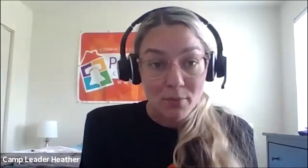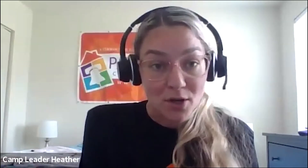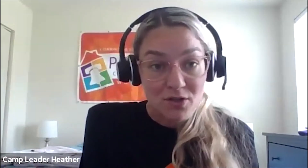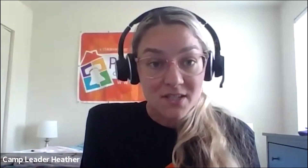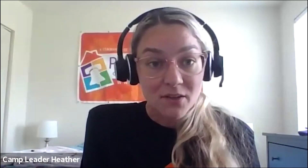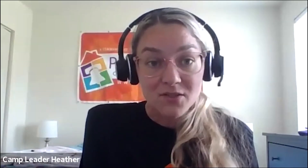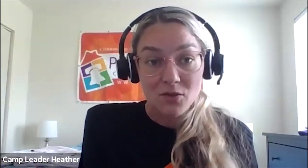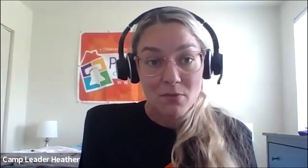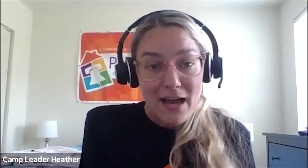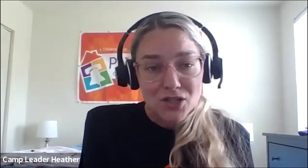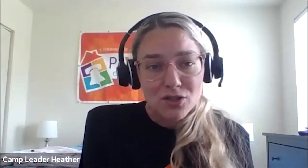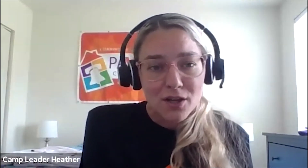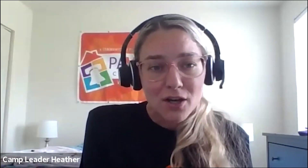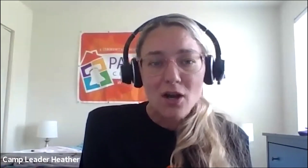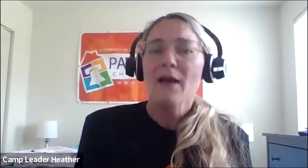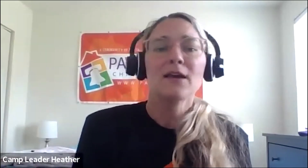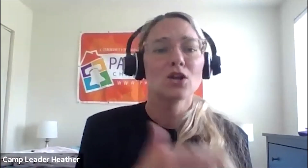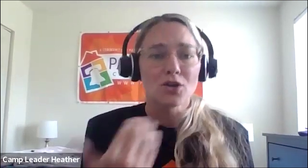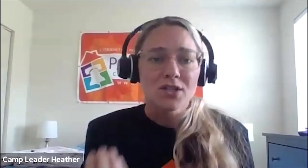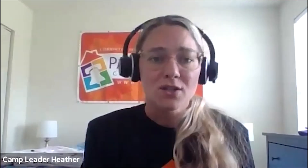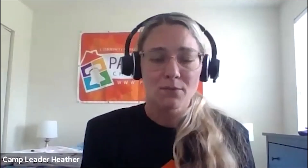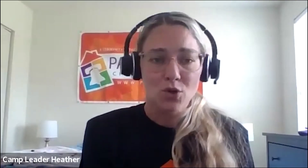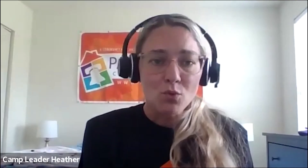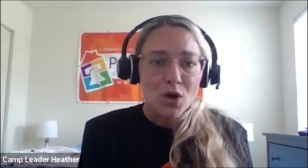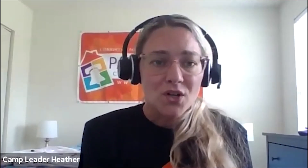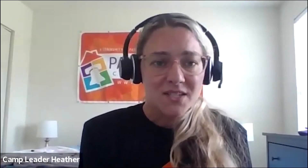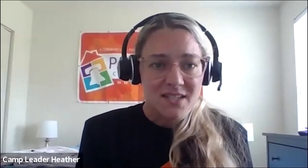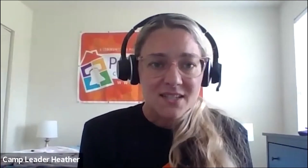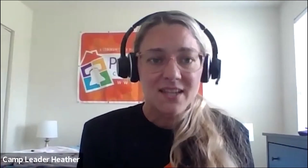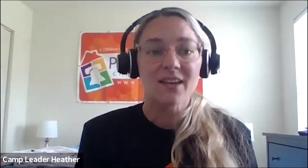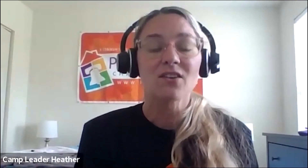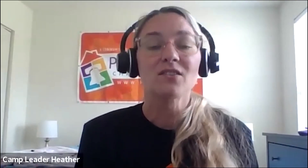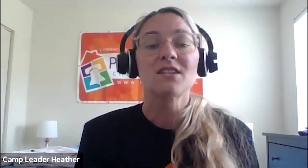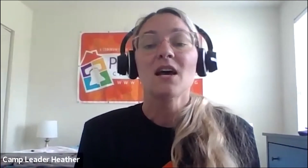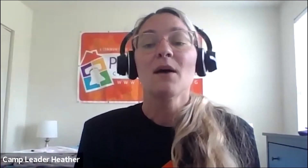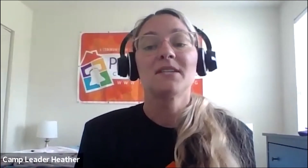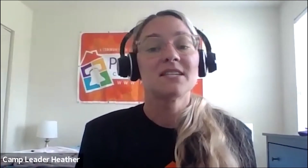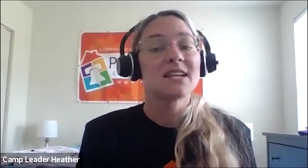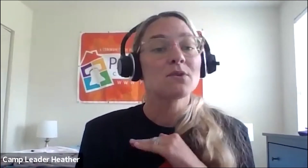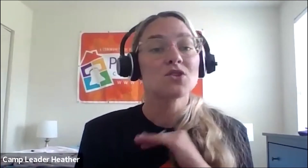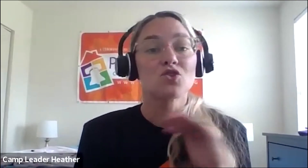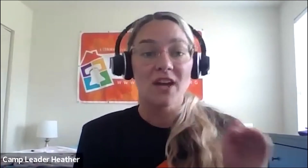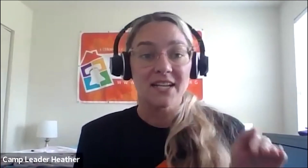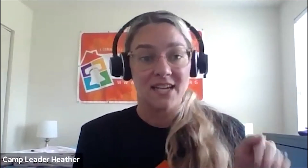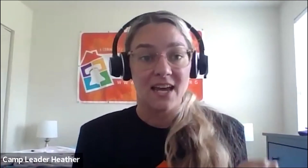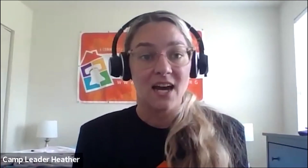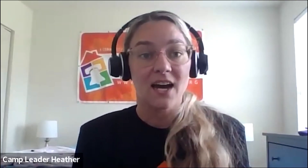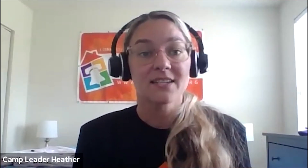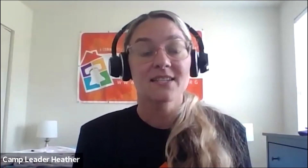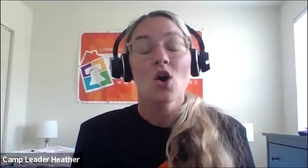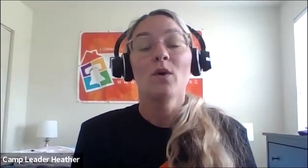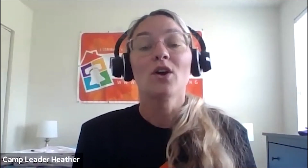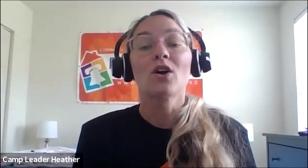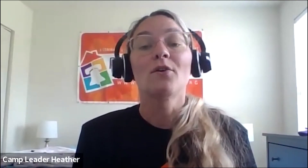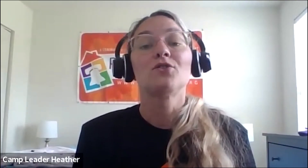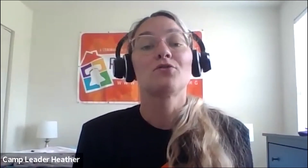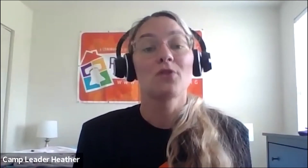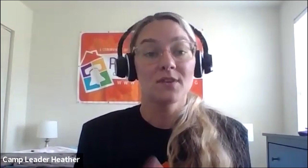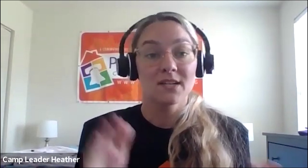on your skills from last year, you learned some new words and skills, but today was a great day, guys. We are going to throw this